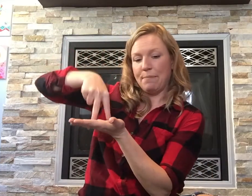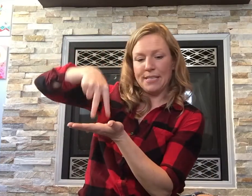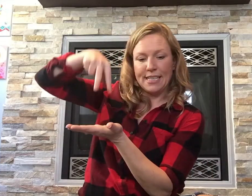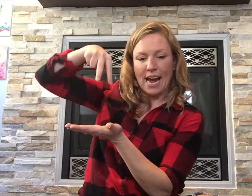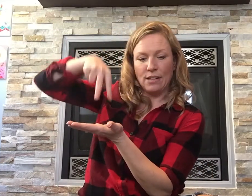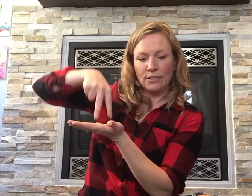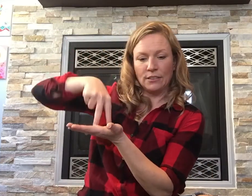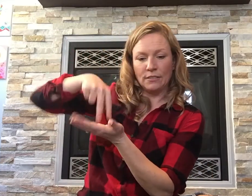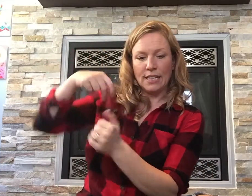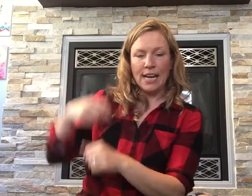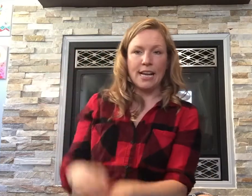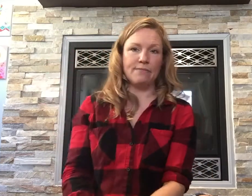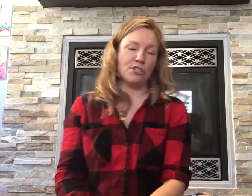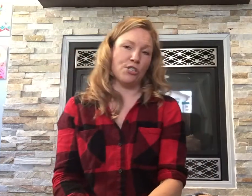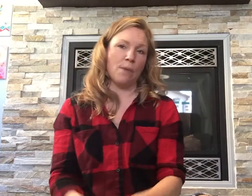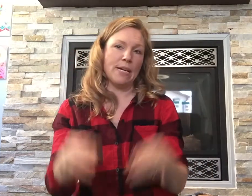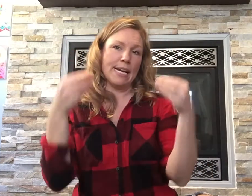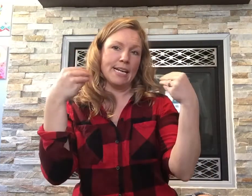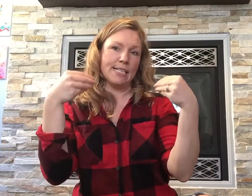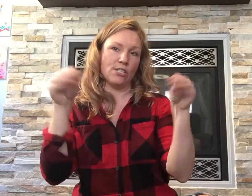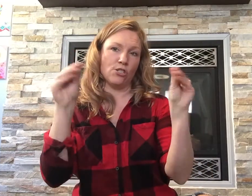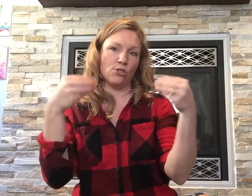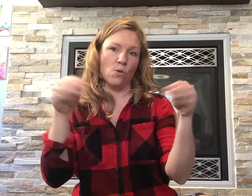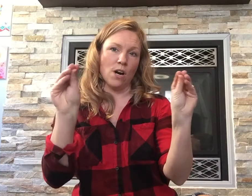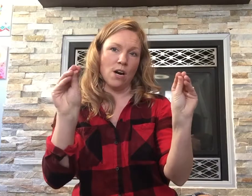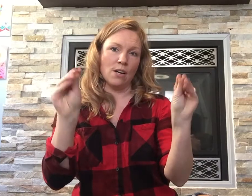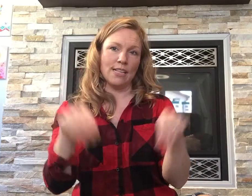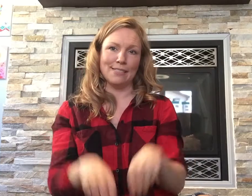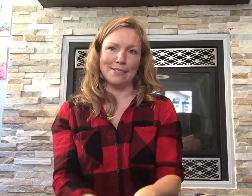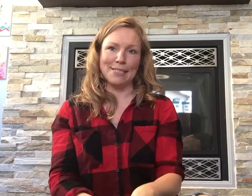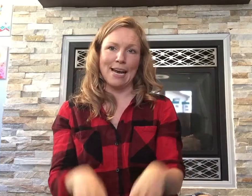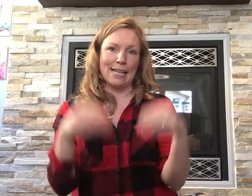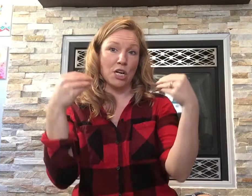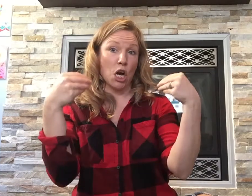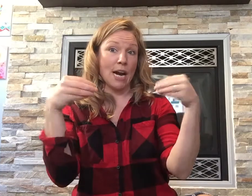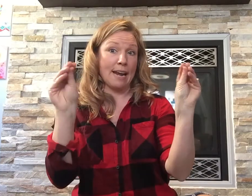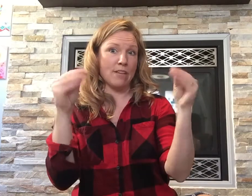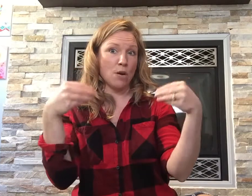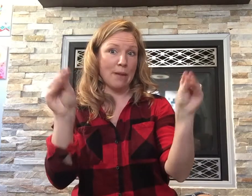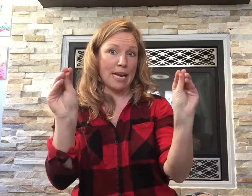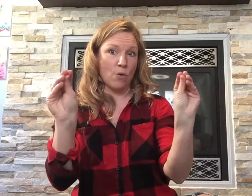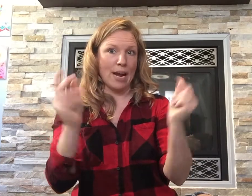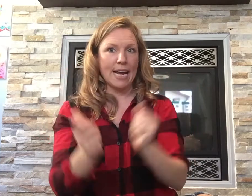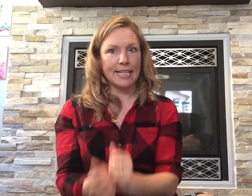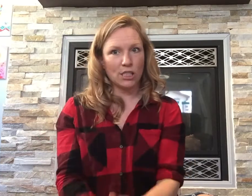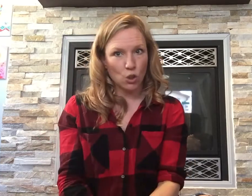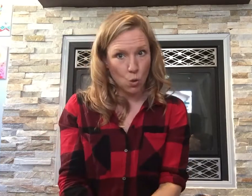and down, if you're shopping in a store, I like to say it's kind of like you're giving your money away at the